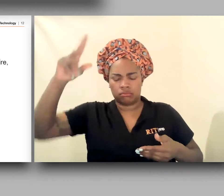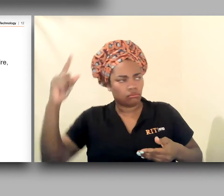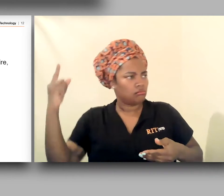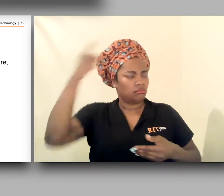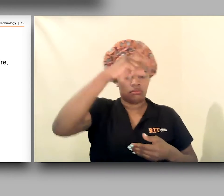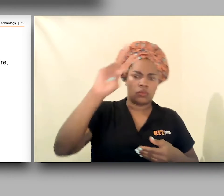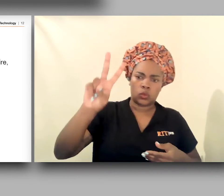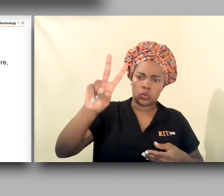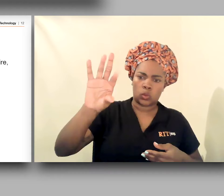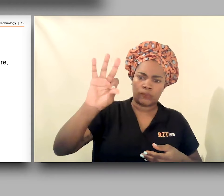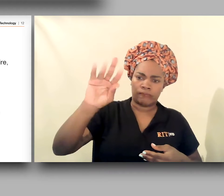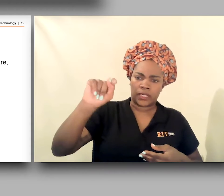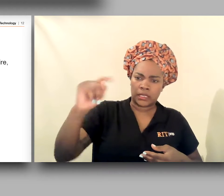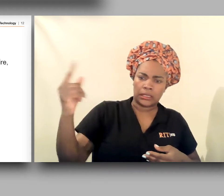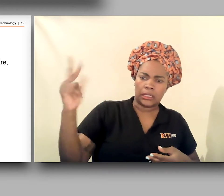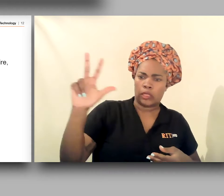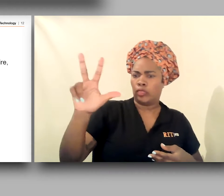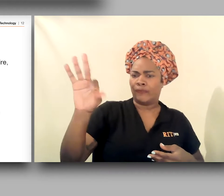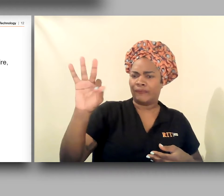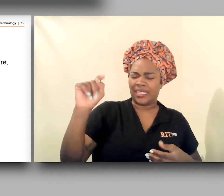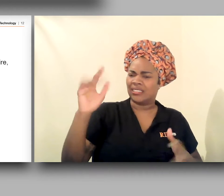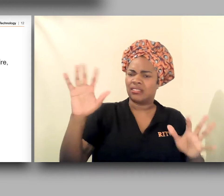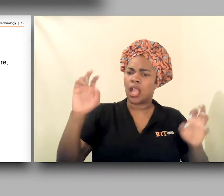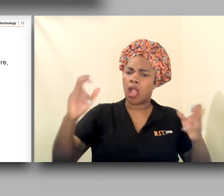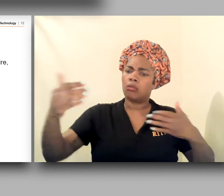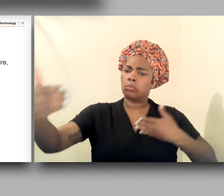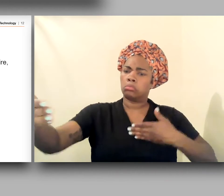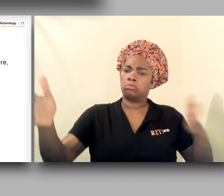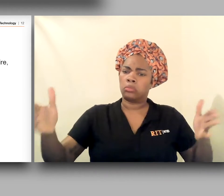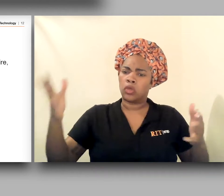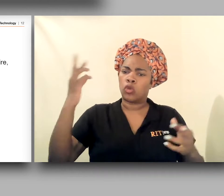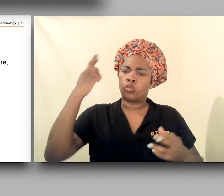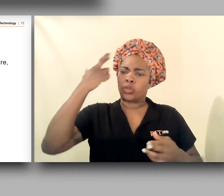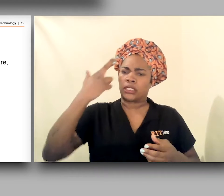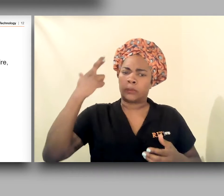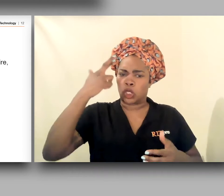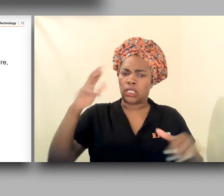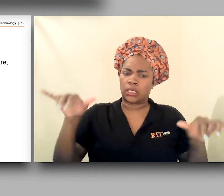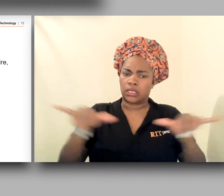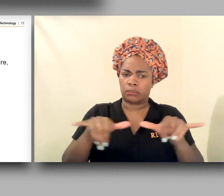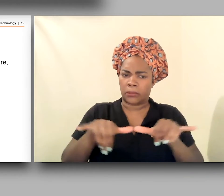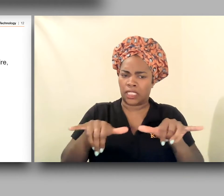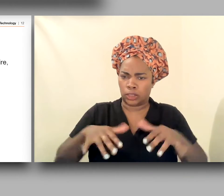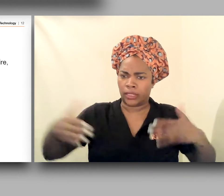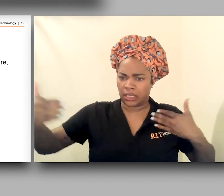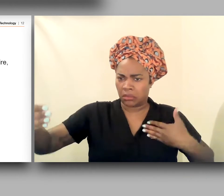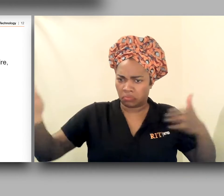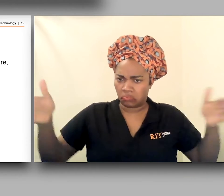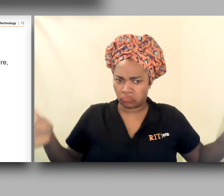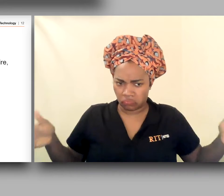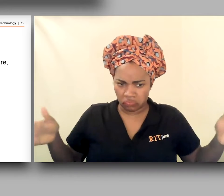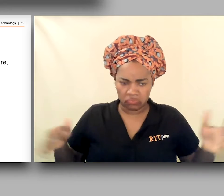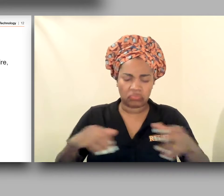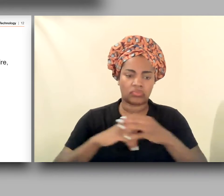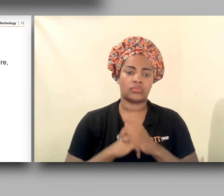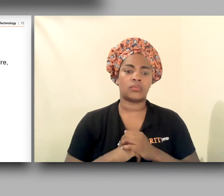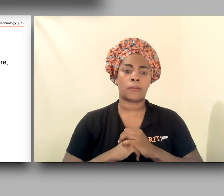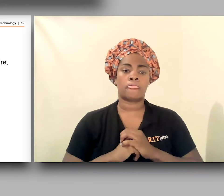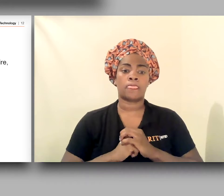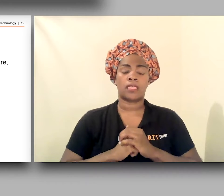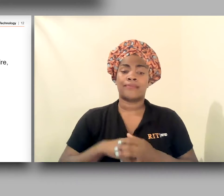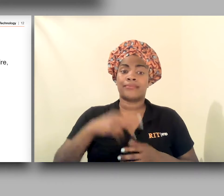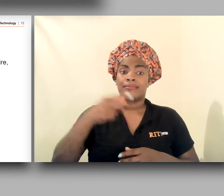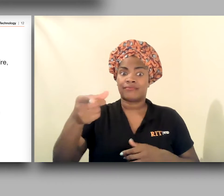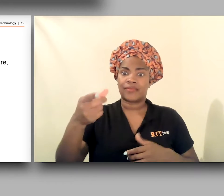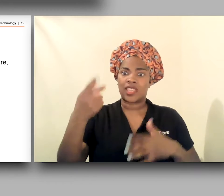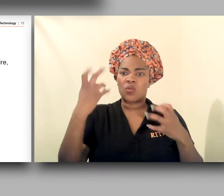feet, but remember to set boundaries or certain dimensions,